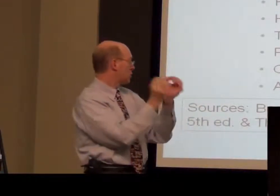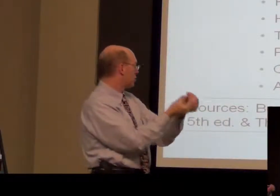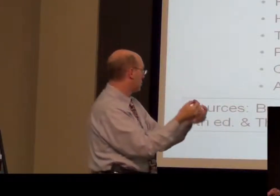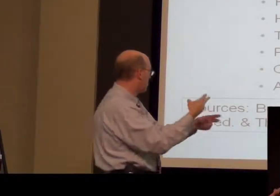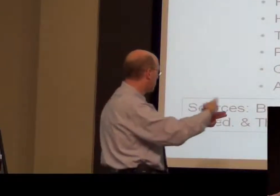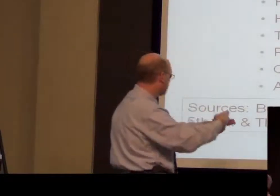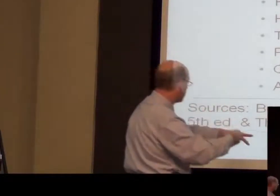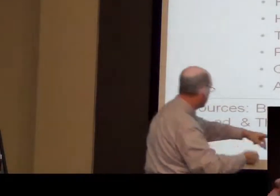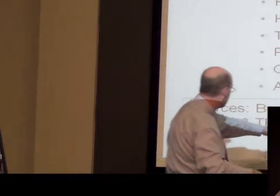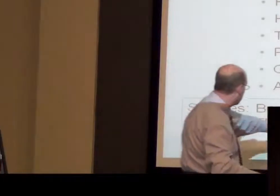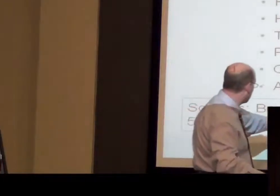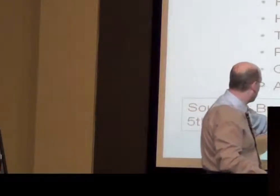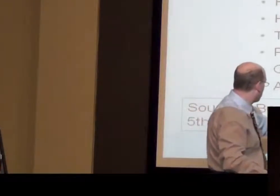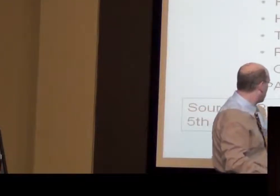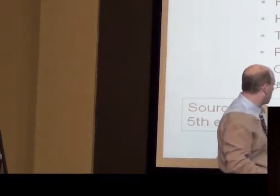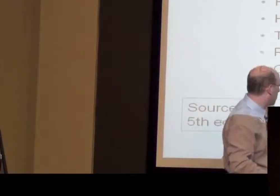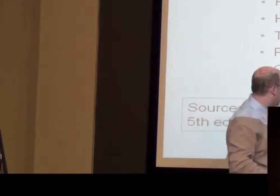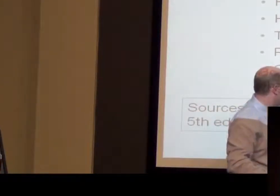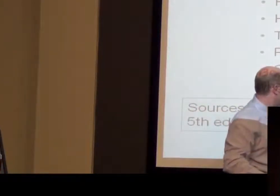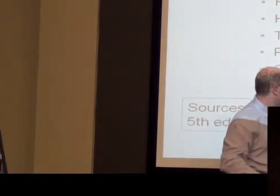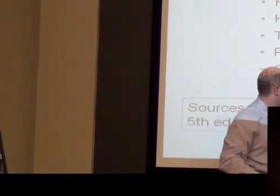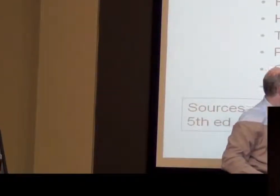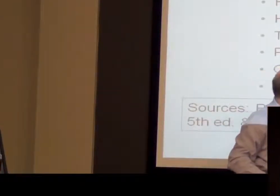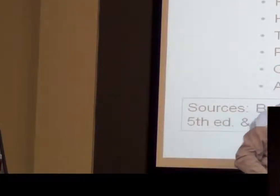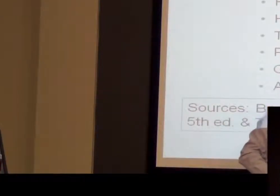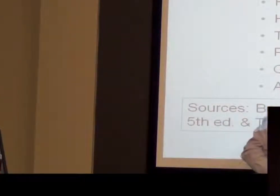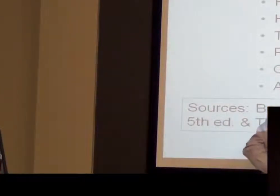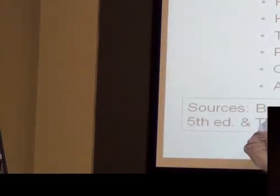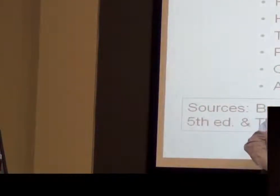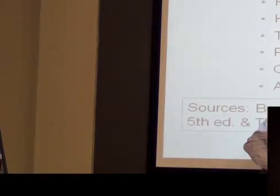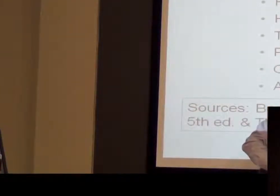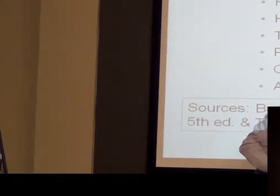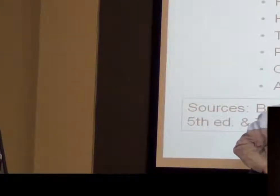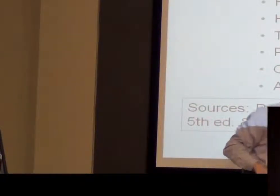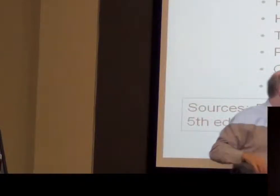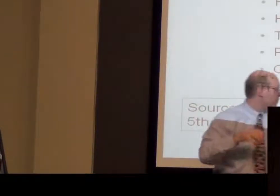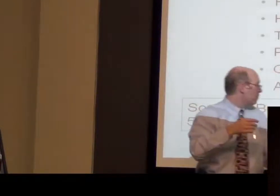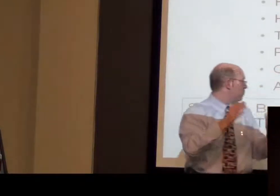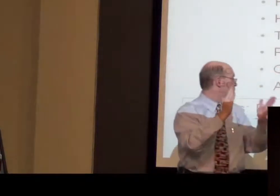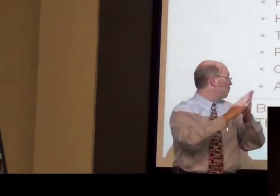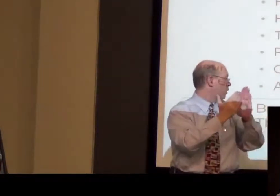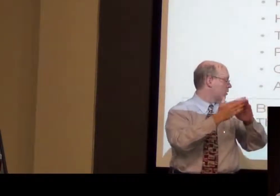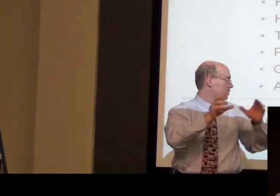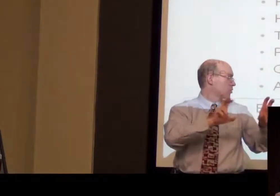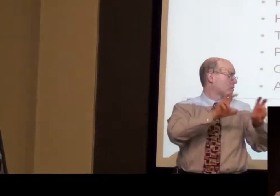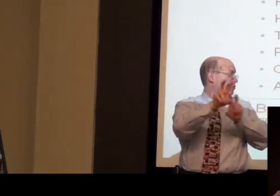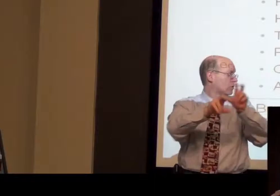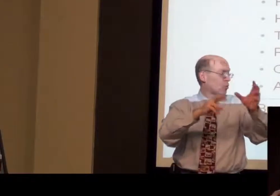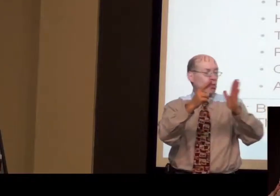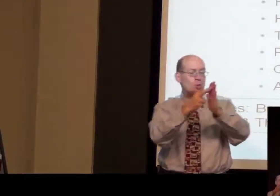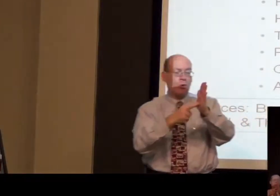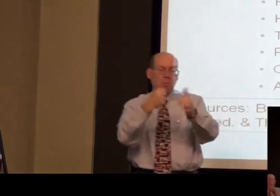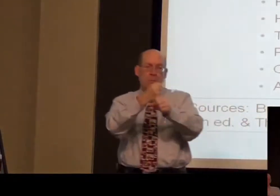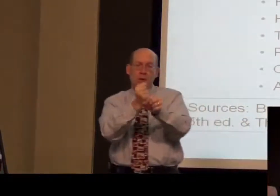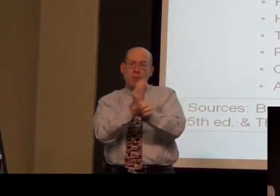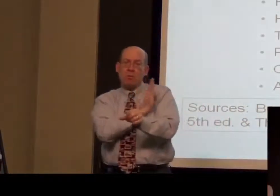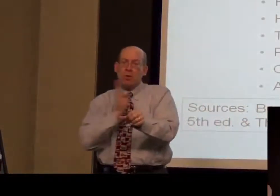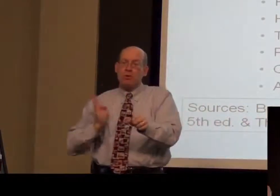So the instrument there, this is where I got all my sources. As you'll see from that pamphlet that I passed out,